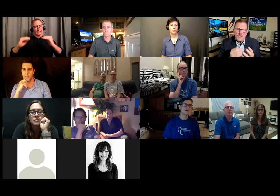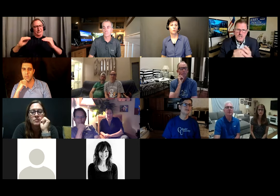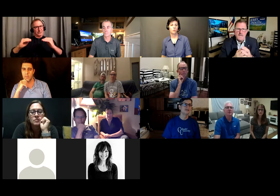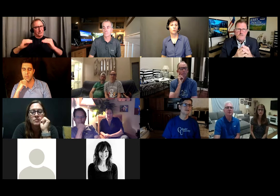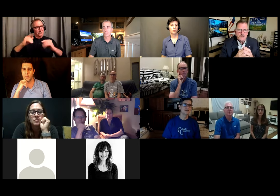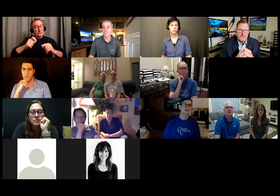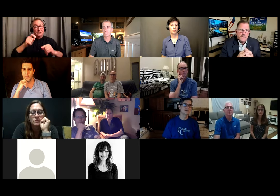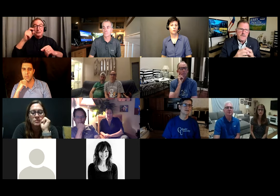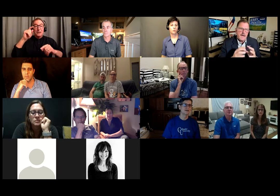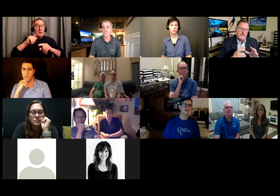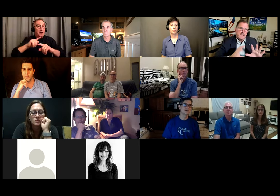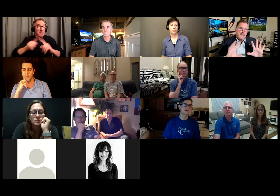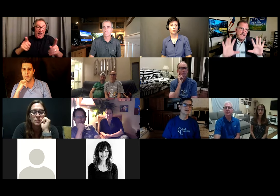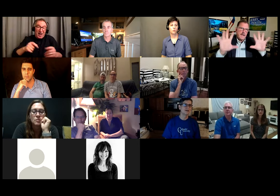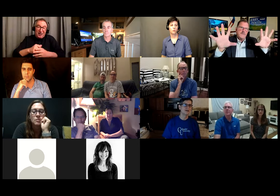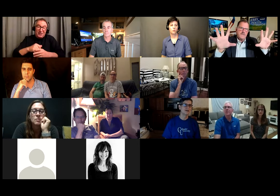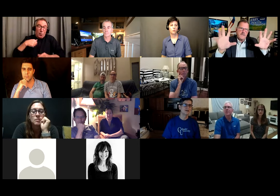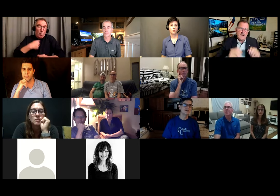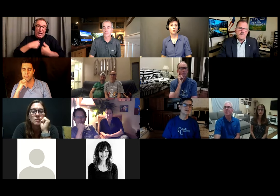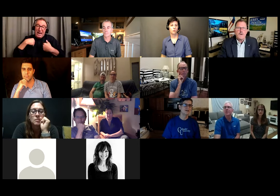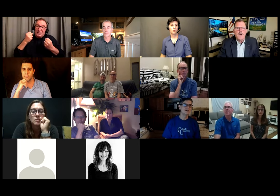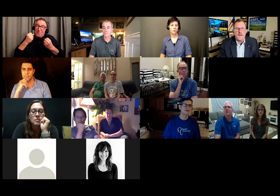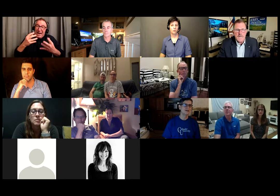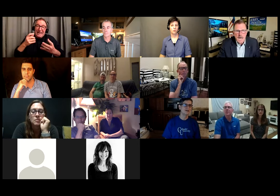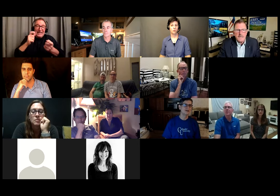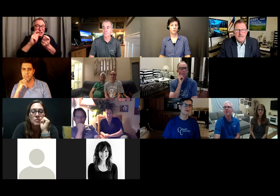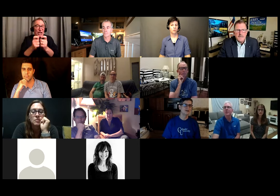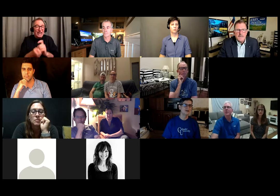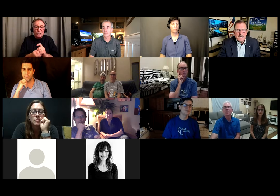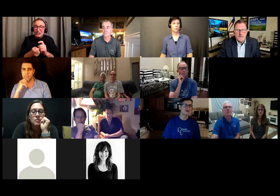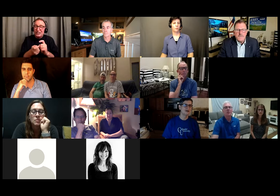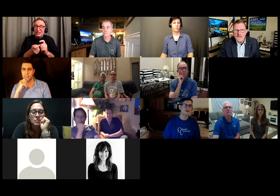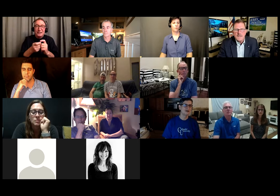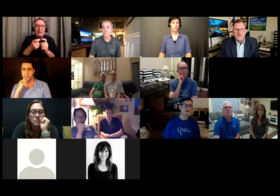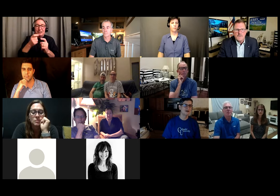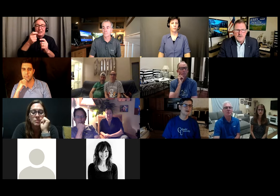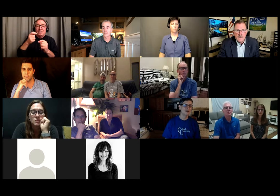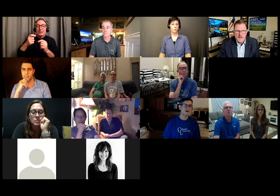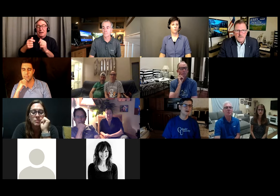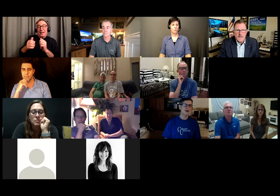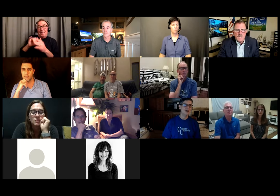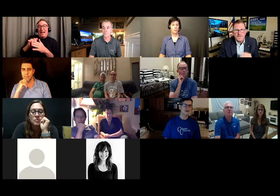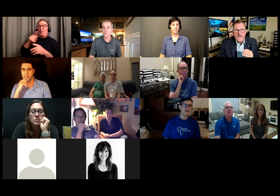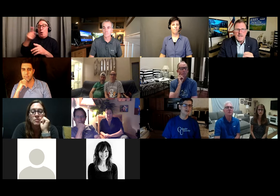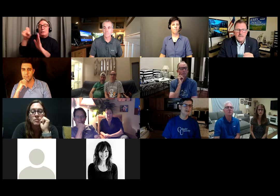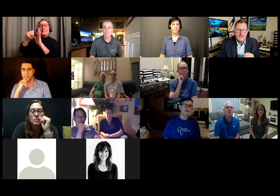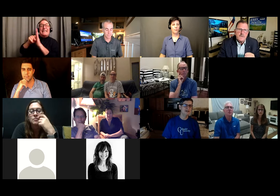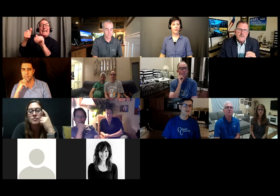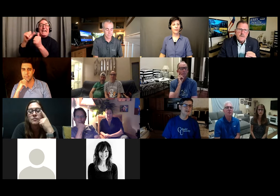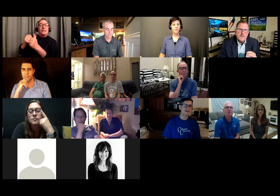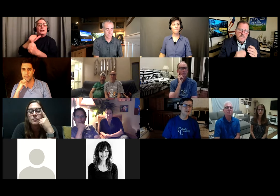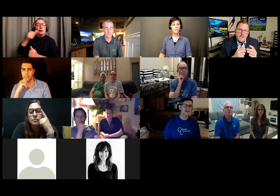major changes that the agencies in California are not taking into account. And that